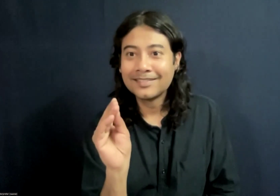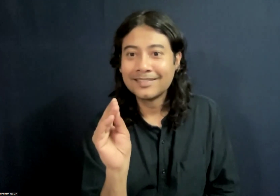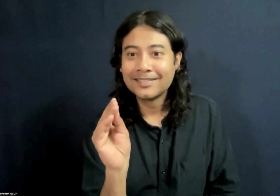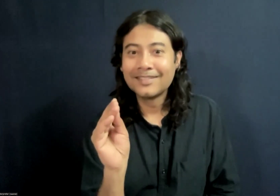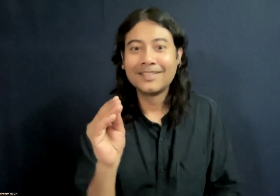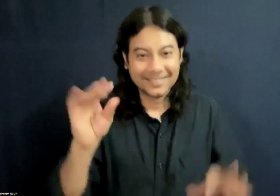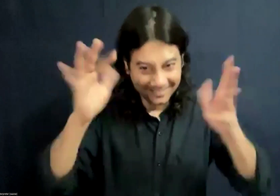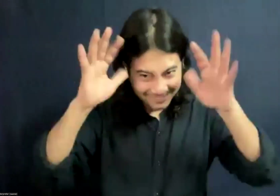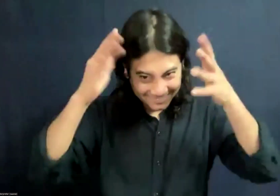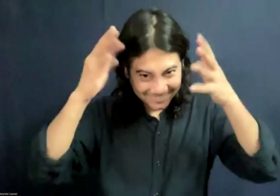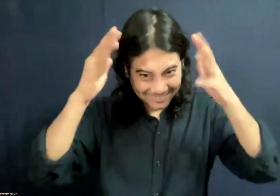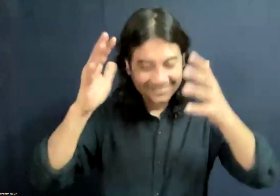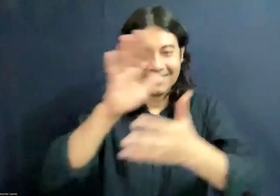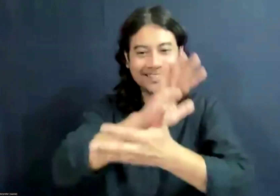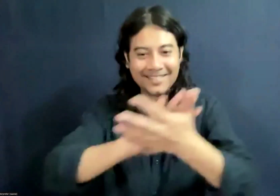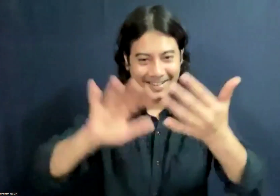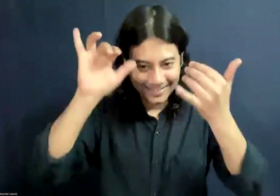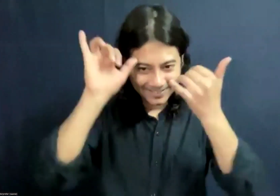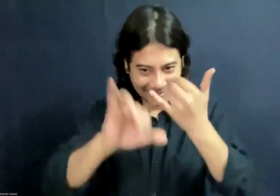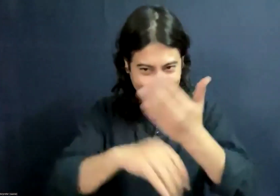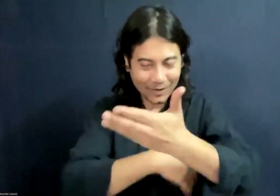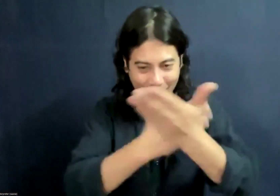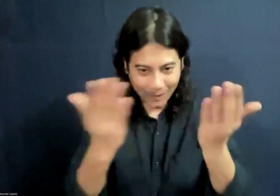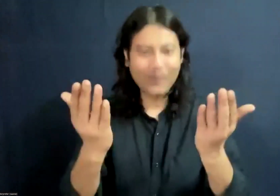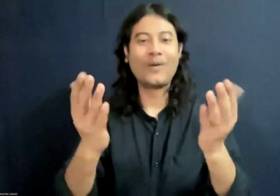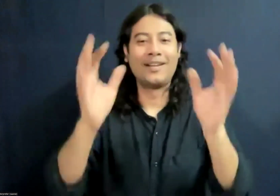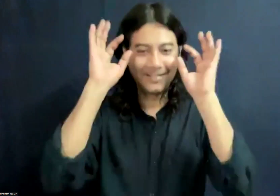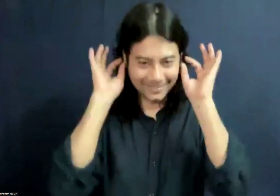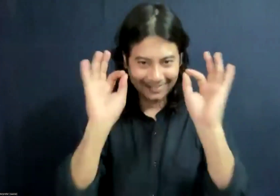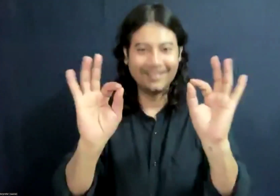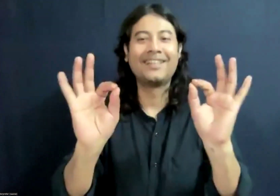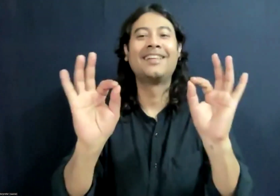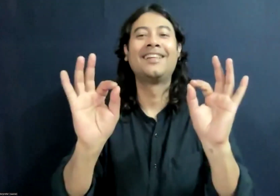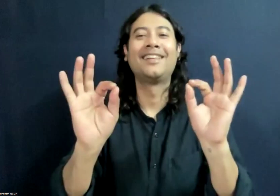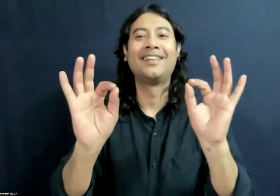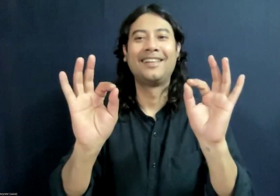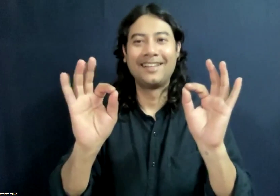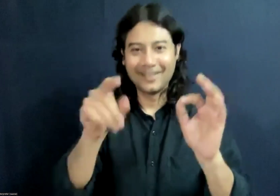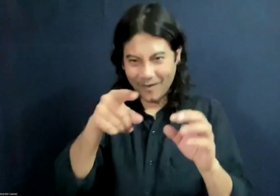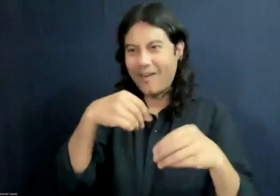been regularly contributing and helping in making this Instagram channel